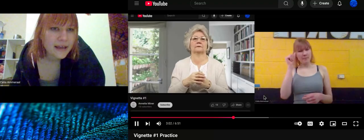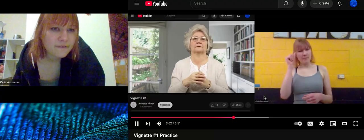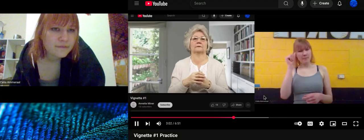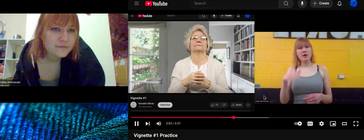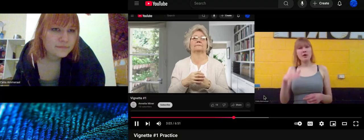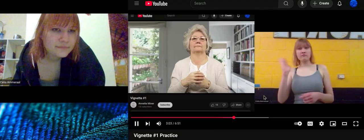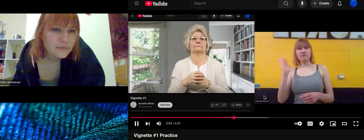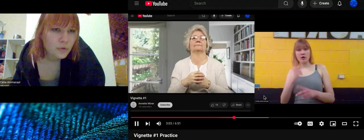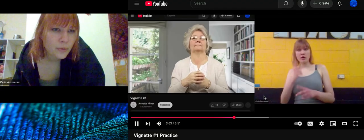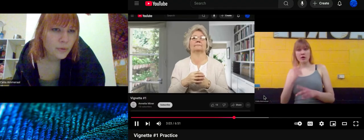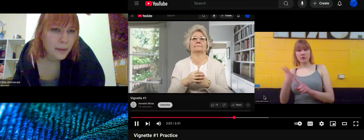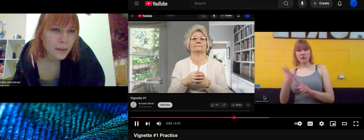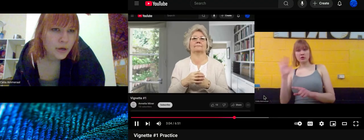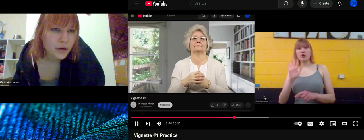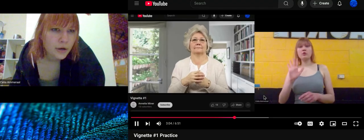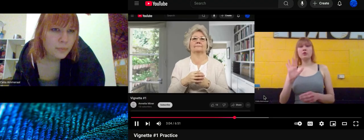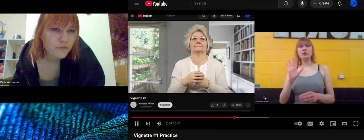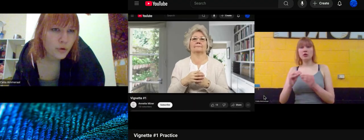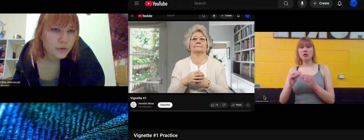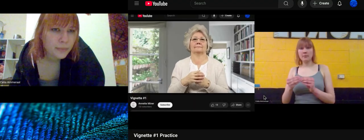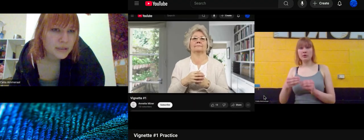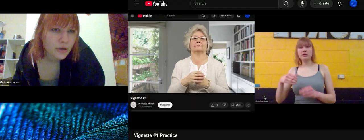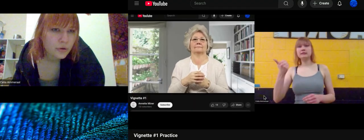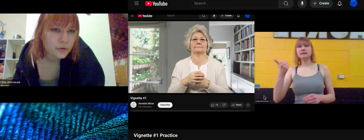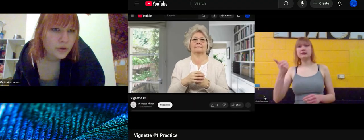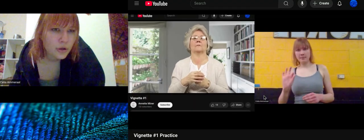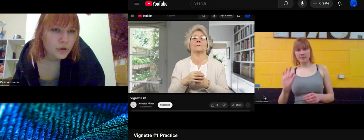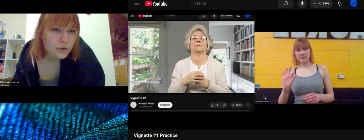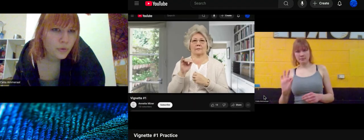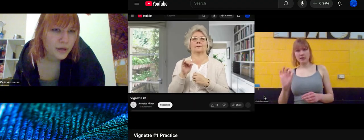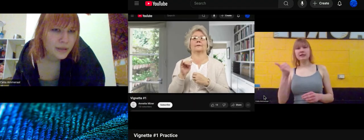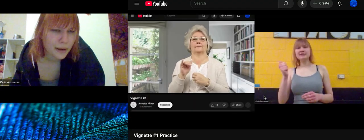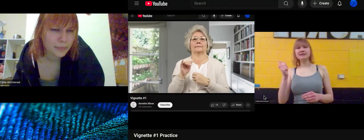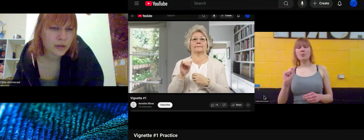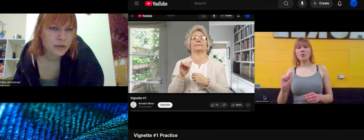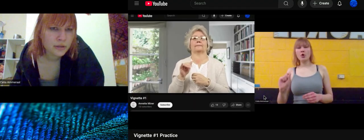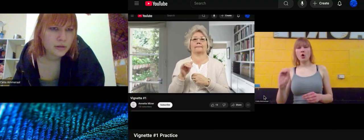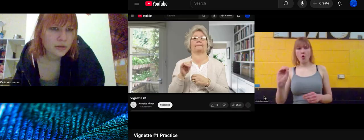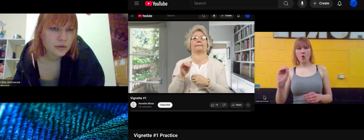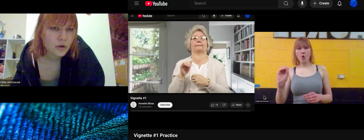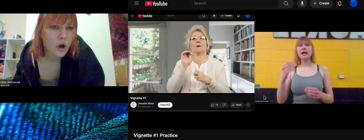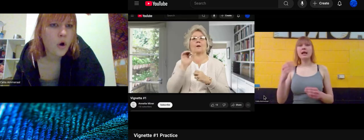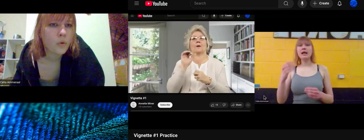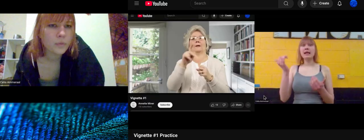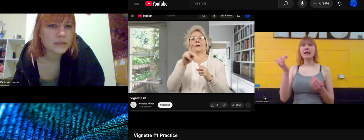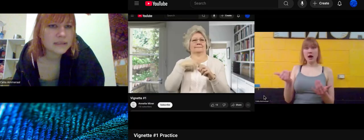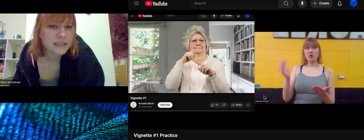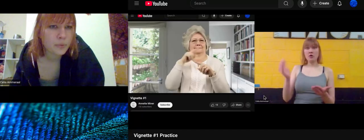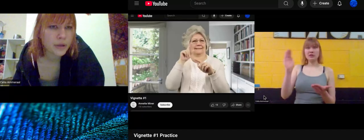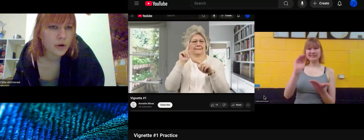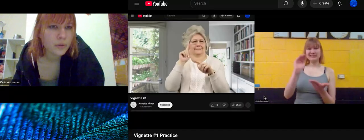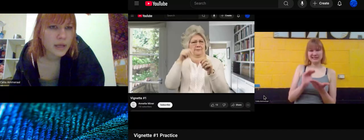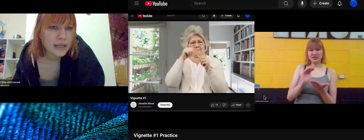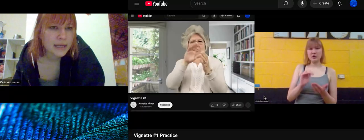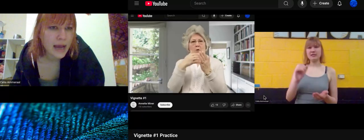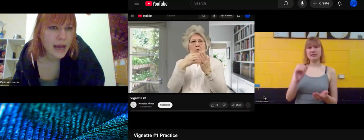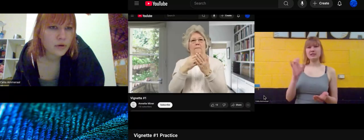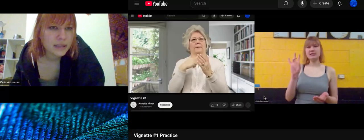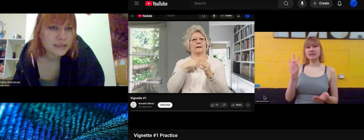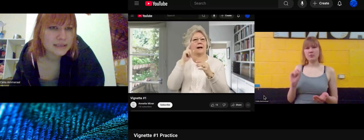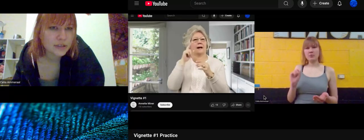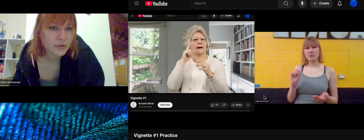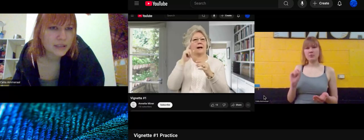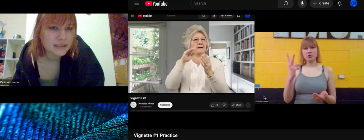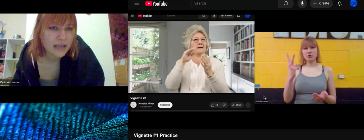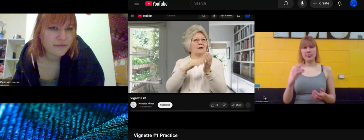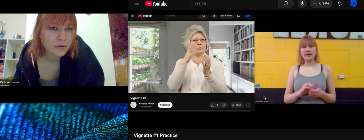Show decrease to Remember, 7.2. before 3 months ago, your number was 10.0. Now